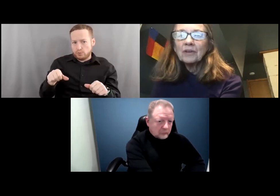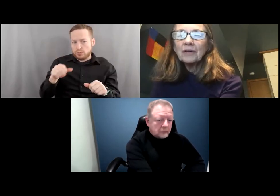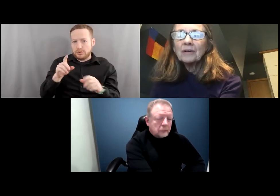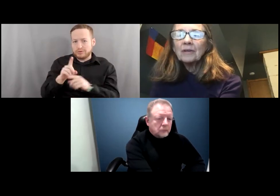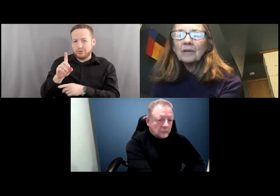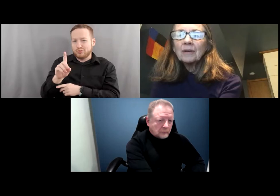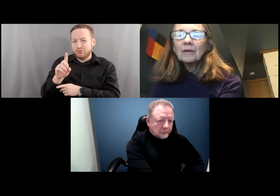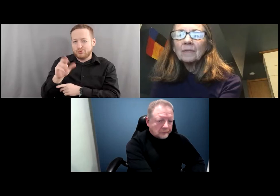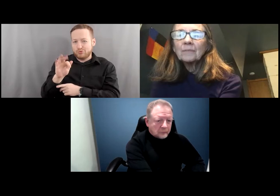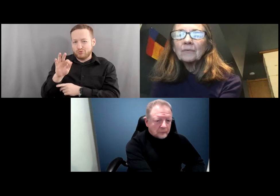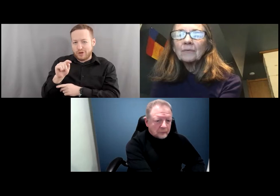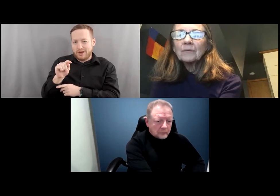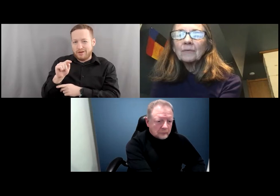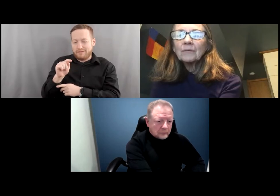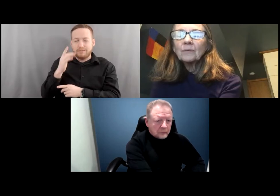that's fine.